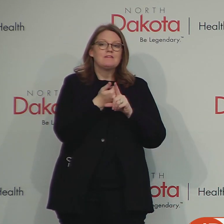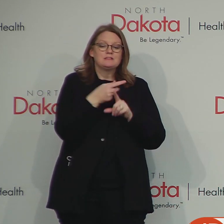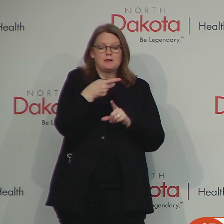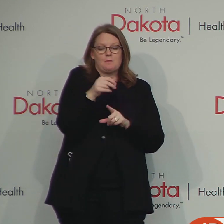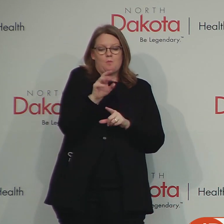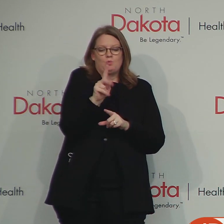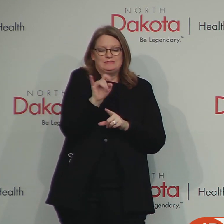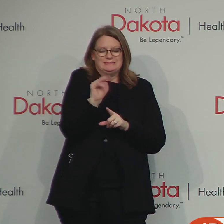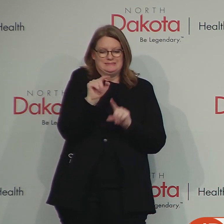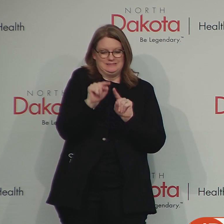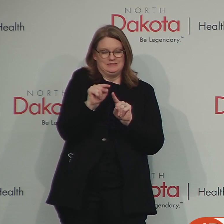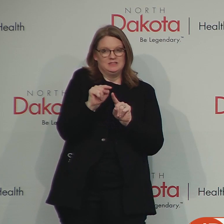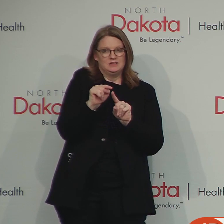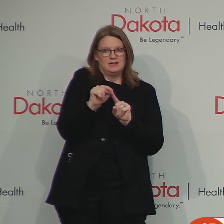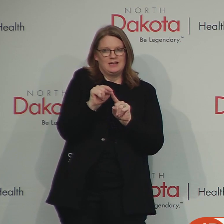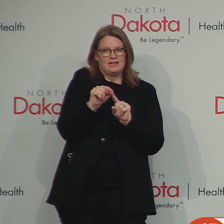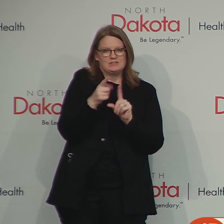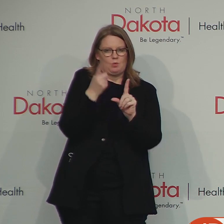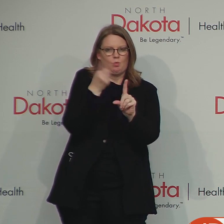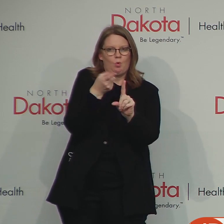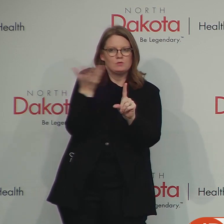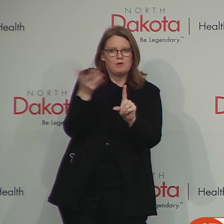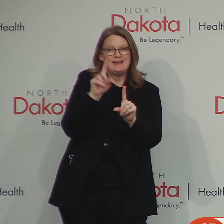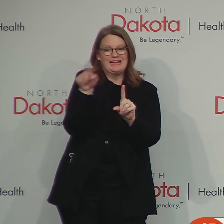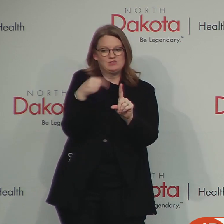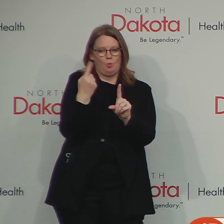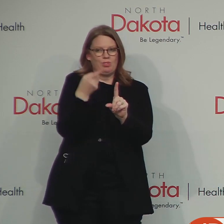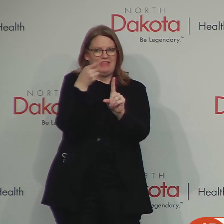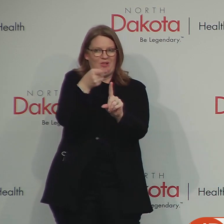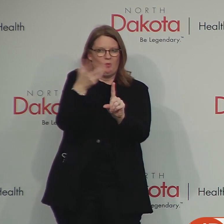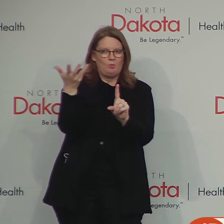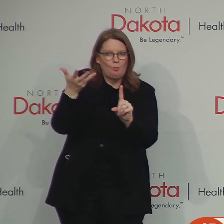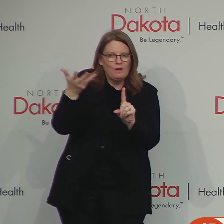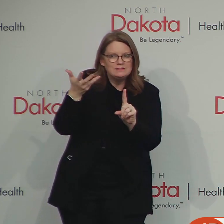single target. Its only function is to